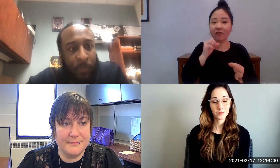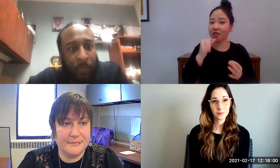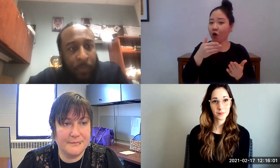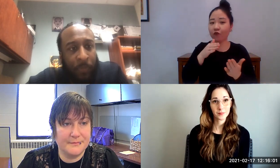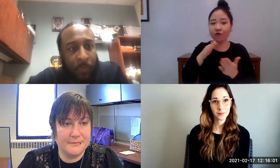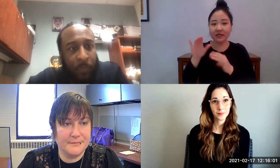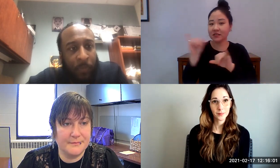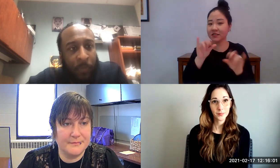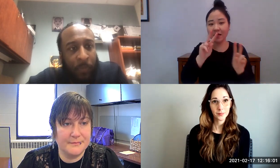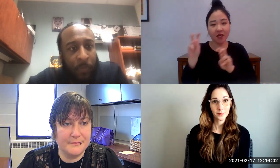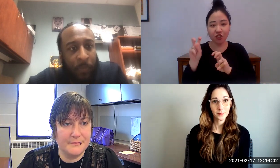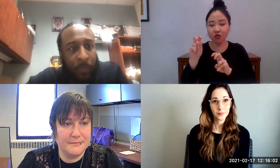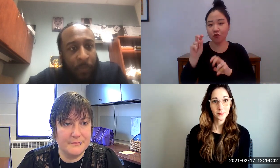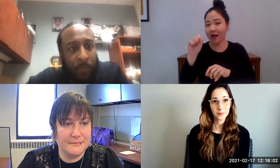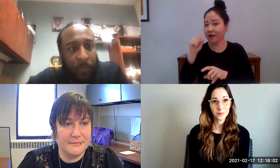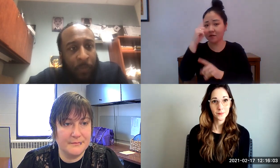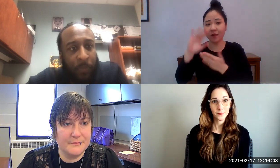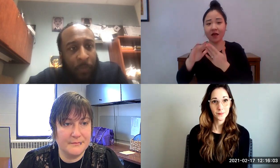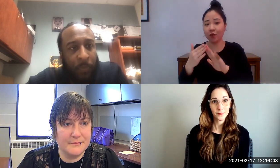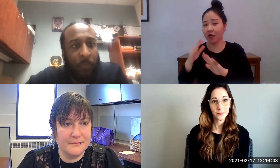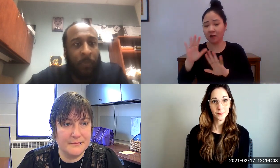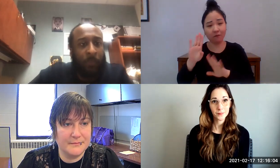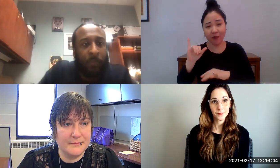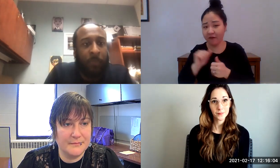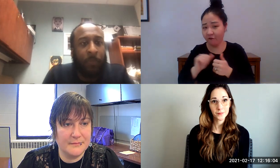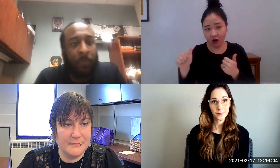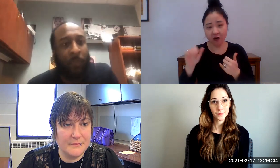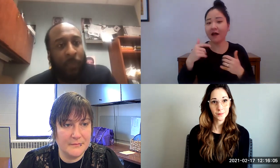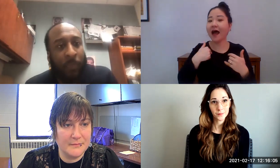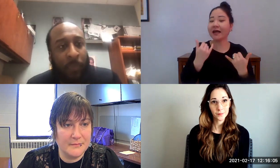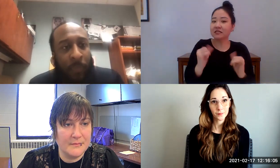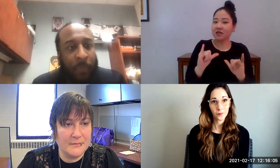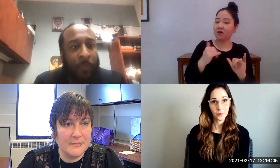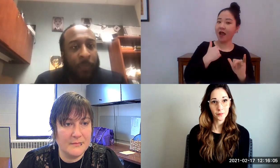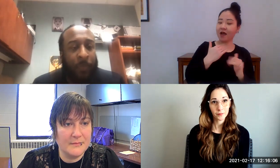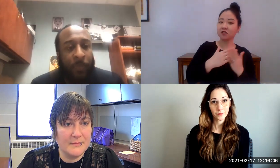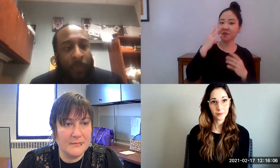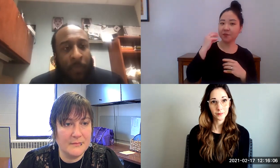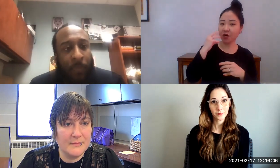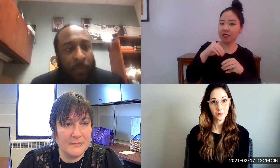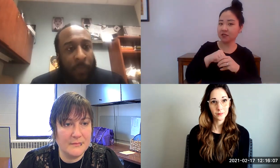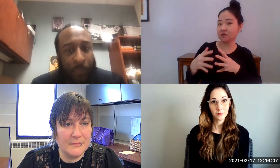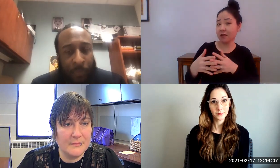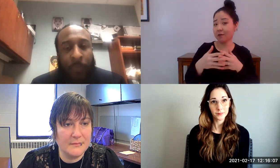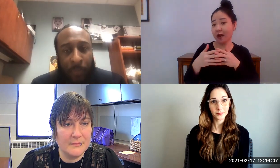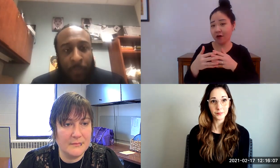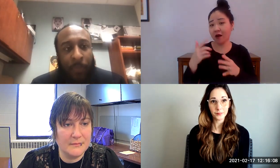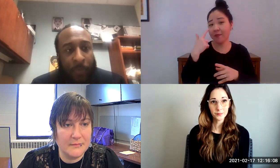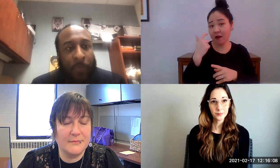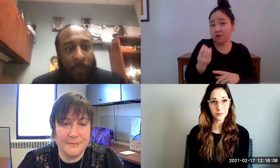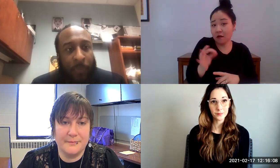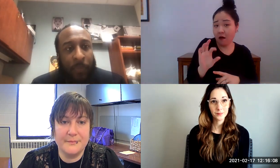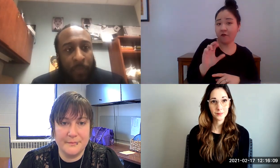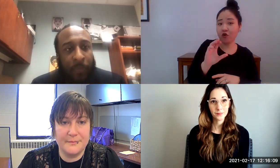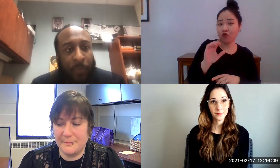I definitely don't face the same issue as the Black community by far, I still have some experiences in